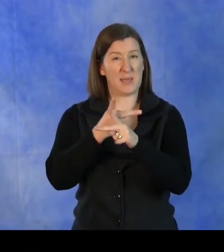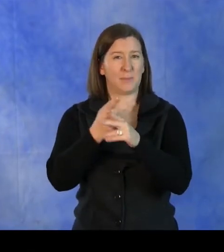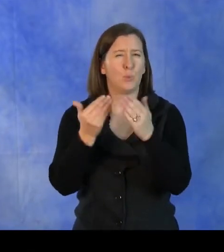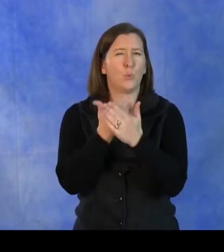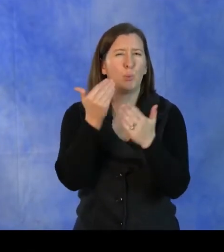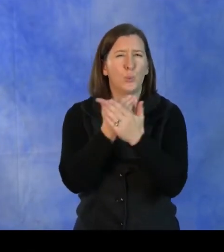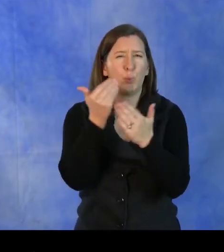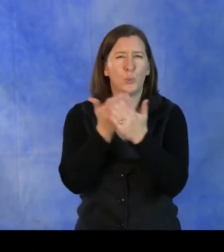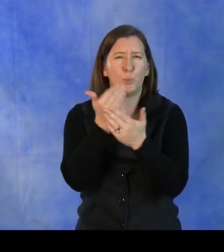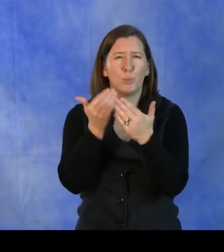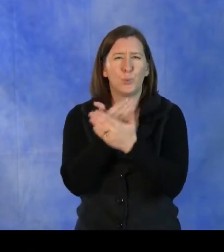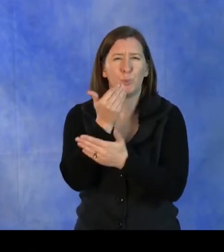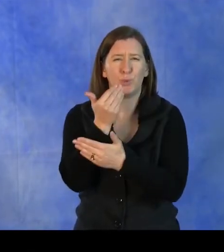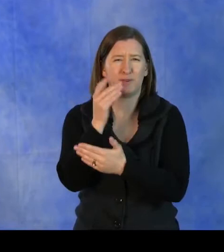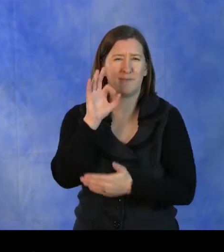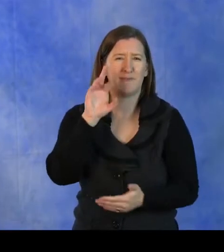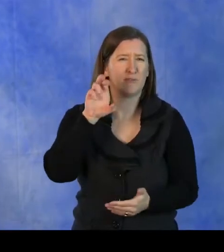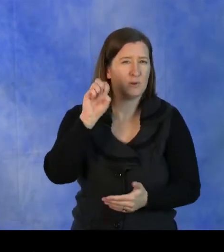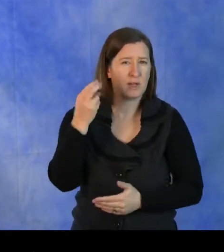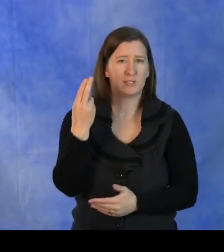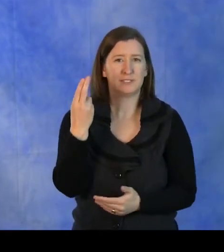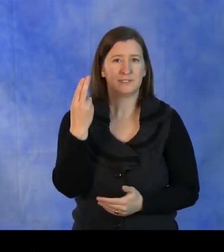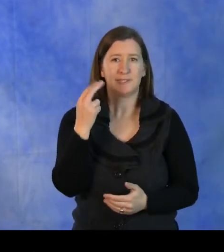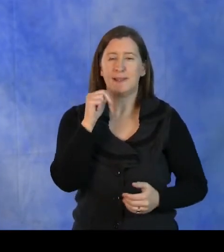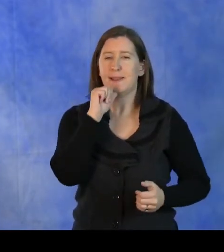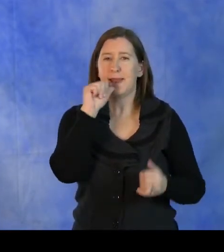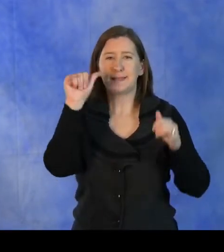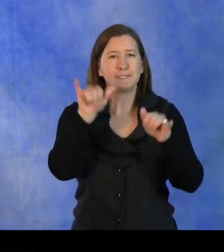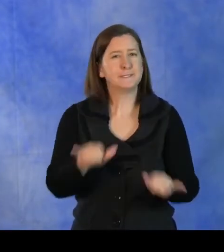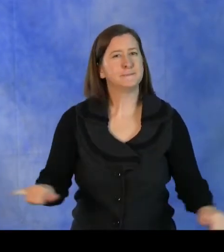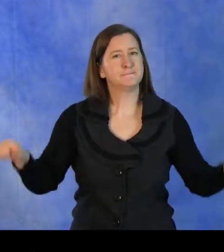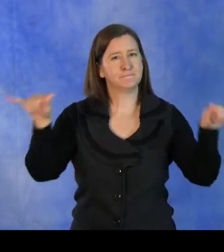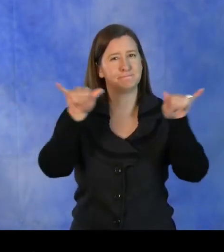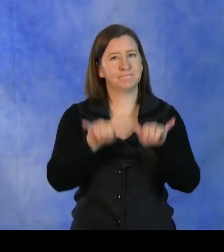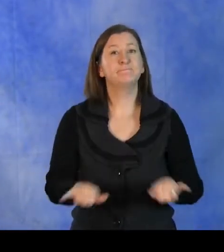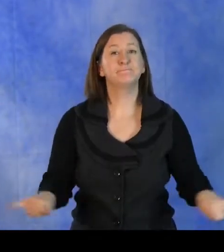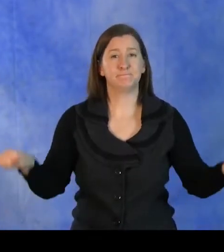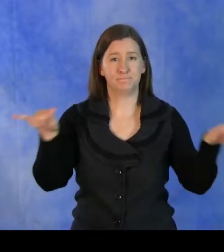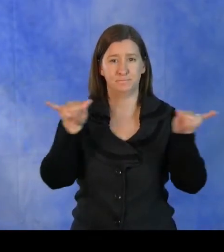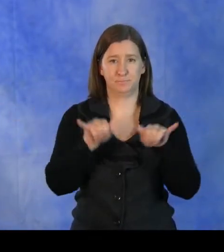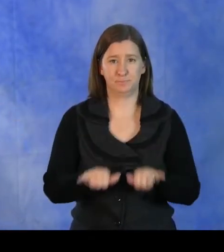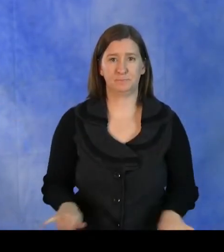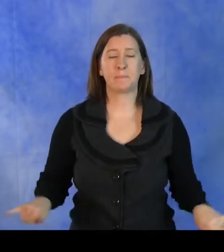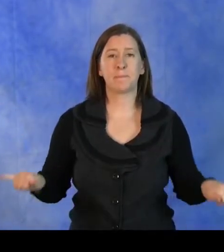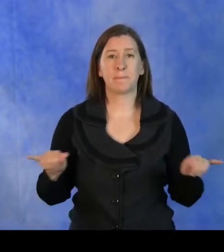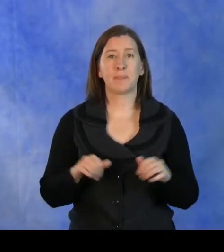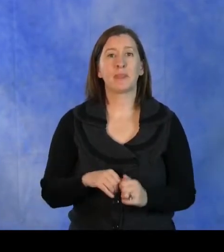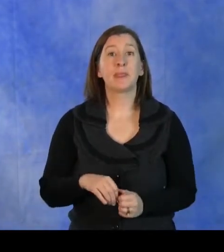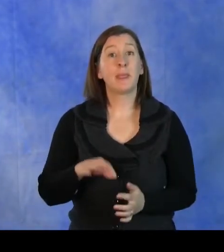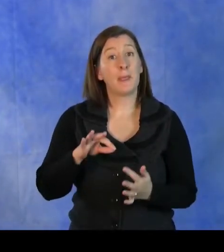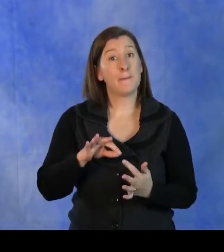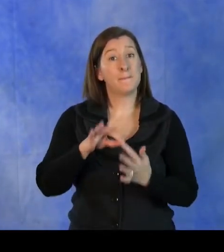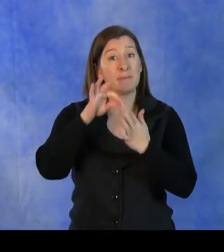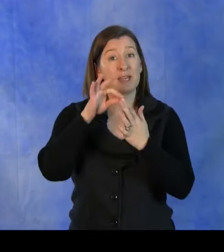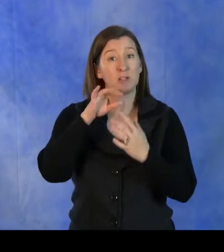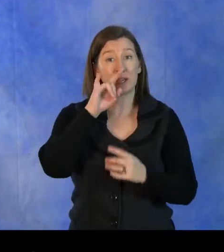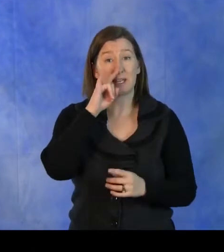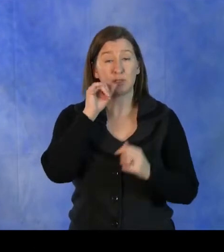I would recommend to keep new, fresh ideas, not the same thing all the time.